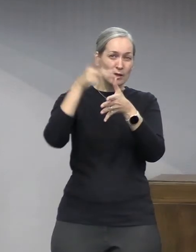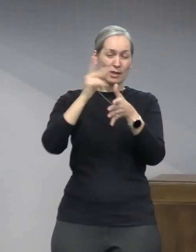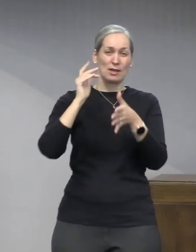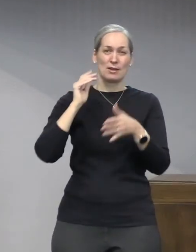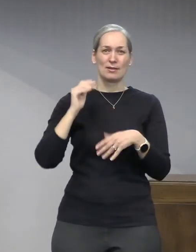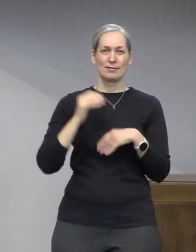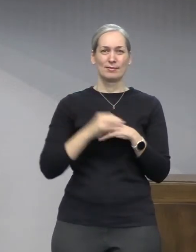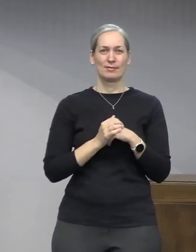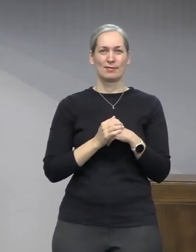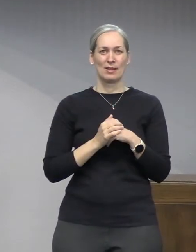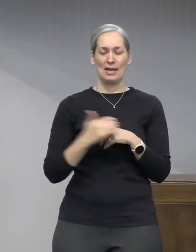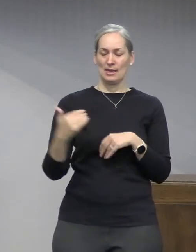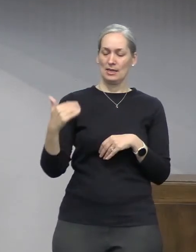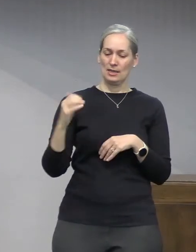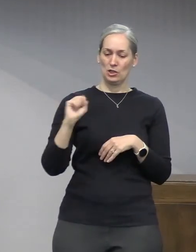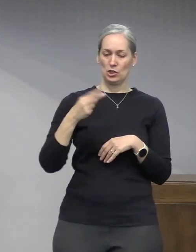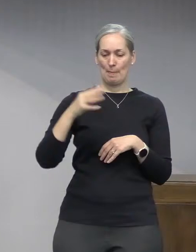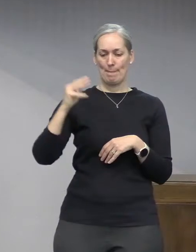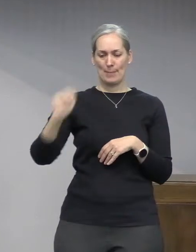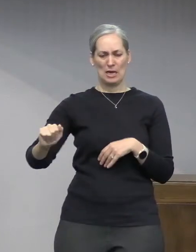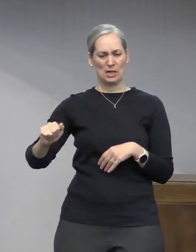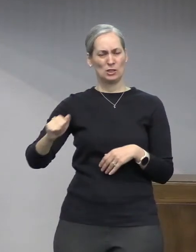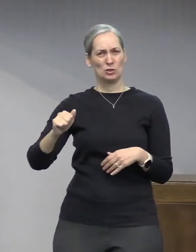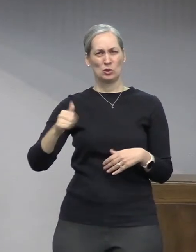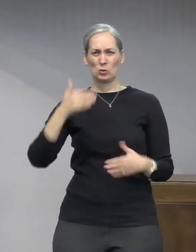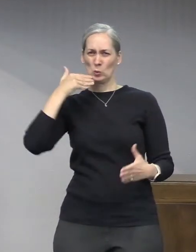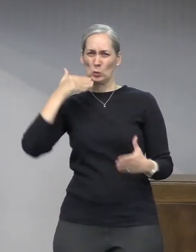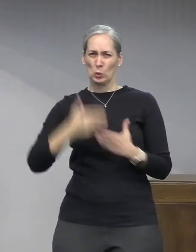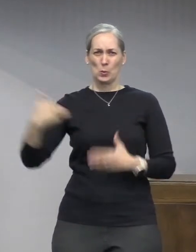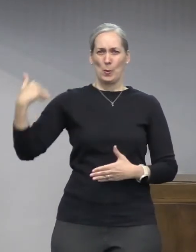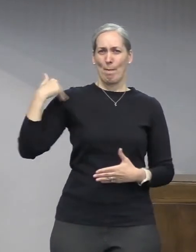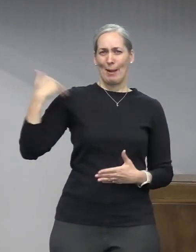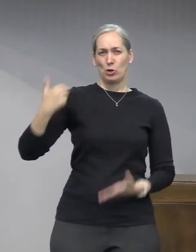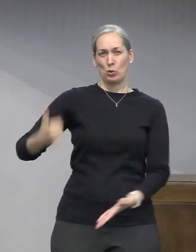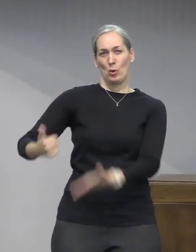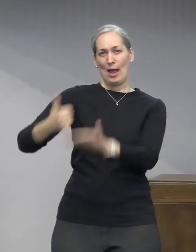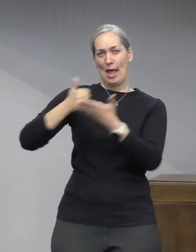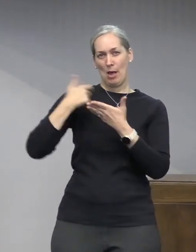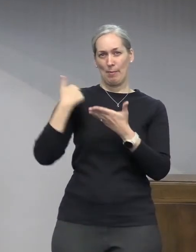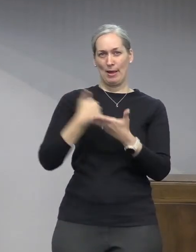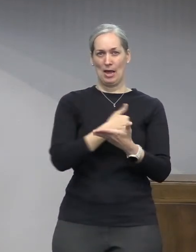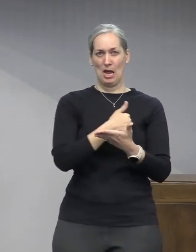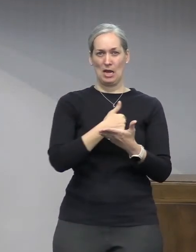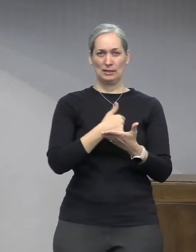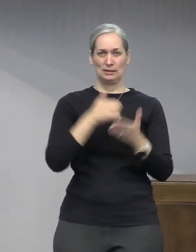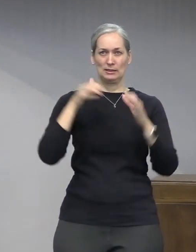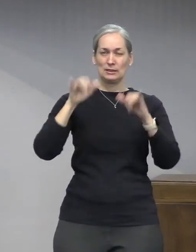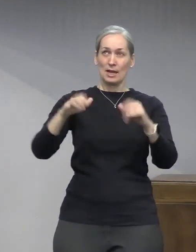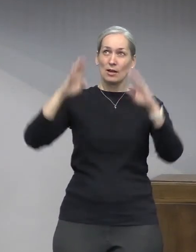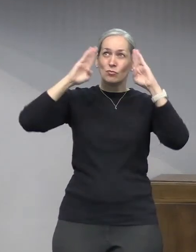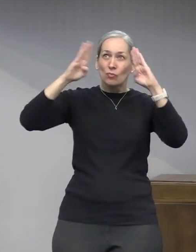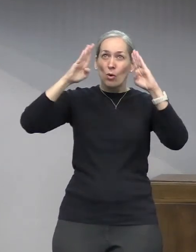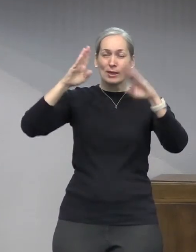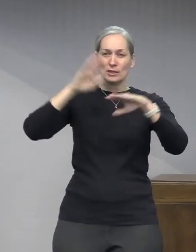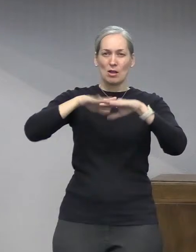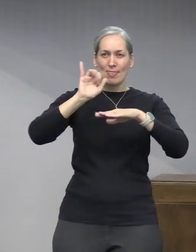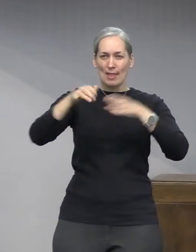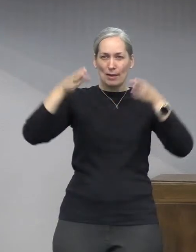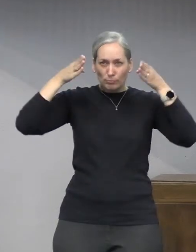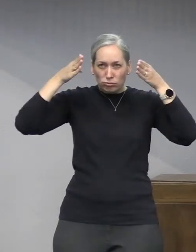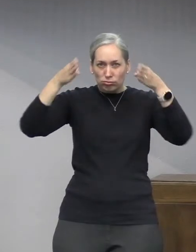reminder, like the Shema, helps us stay on that course, helps us stay on that track, helps